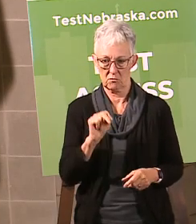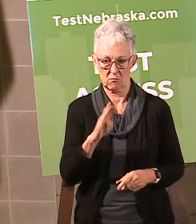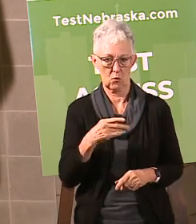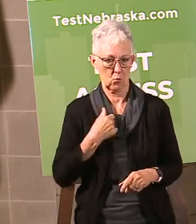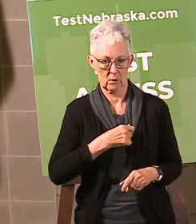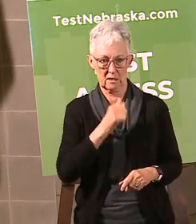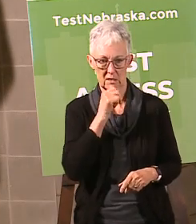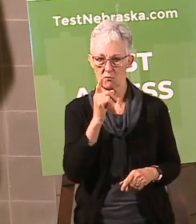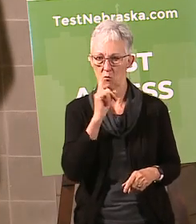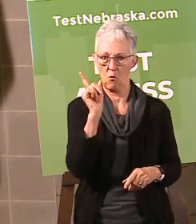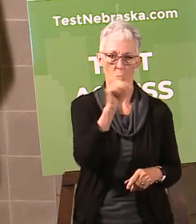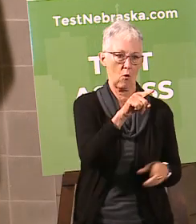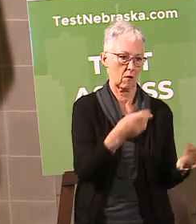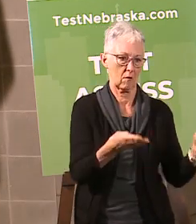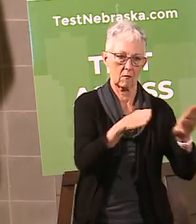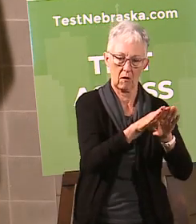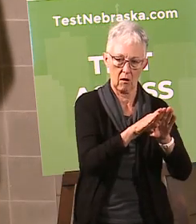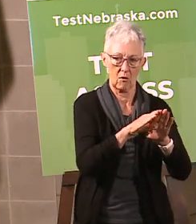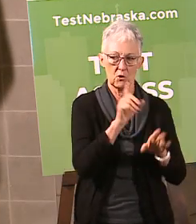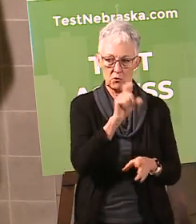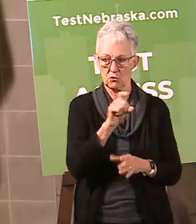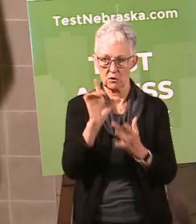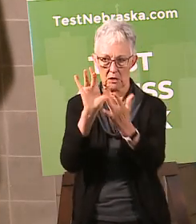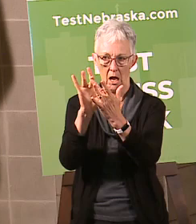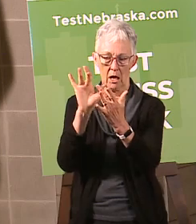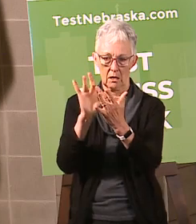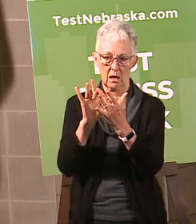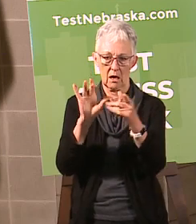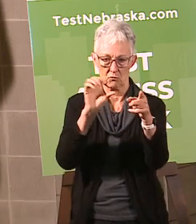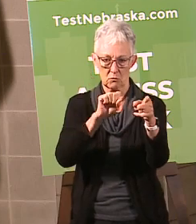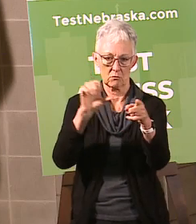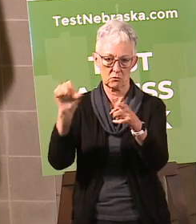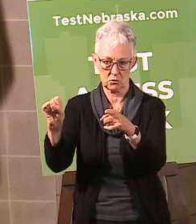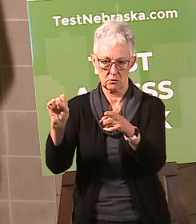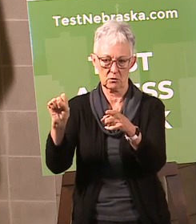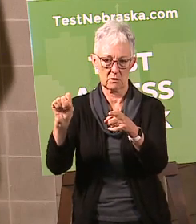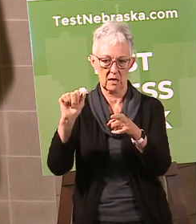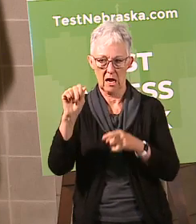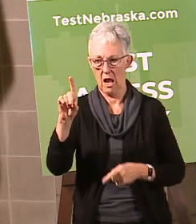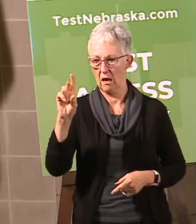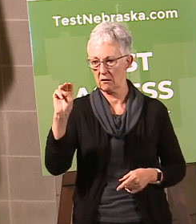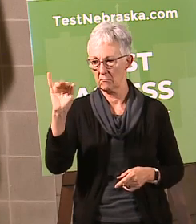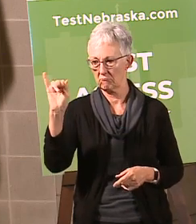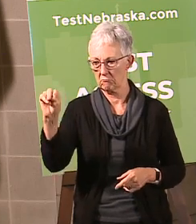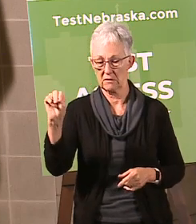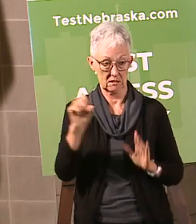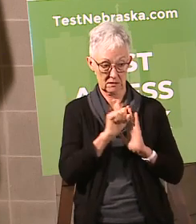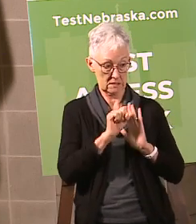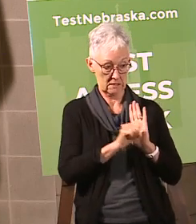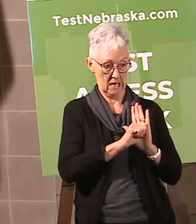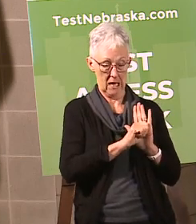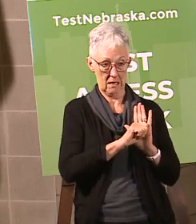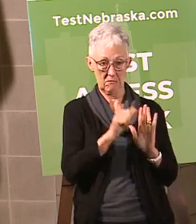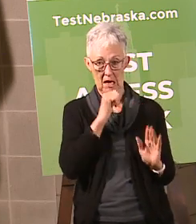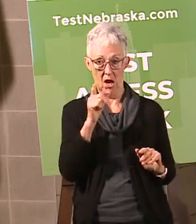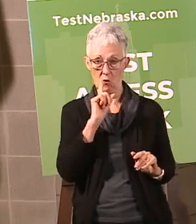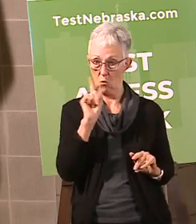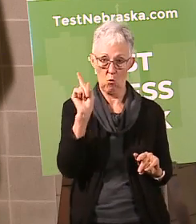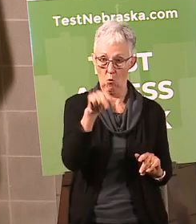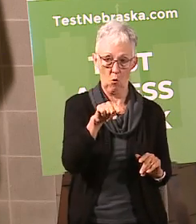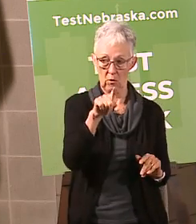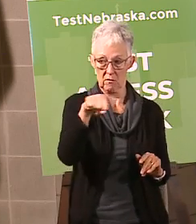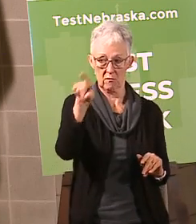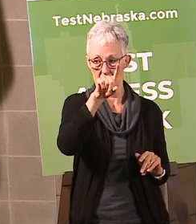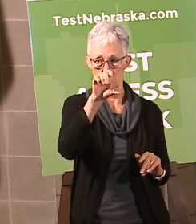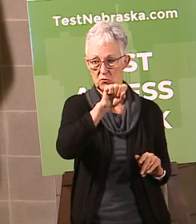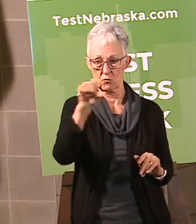the Social Security Administration to find out when they would want to open that office up, because there's no prohibition from the state level as far as them